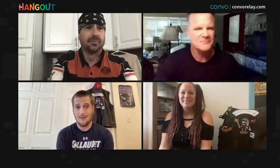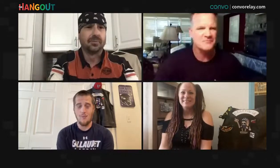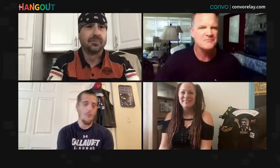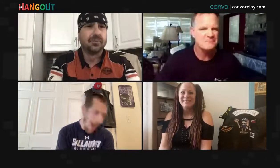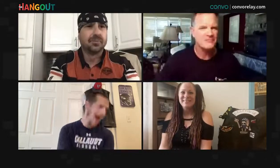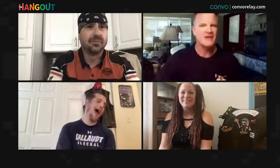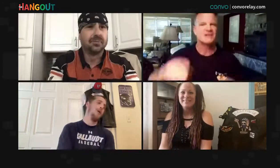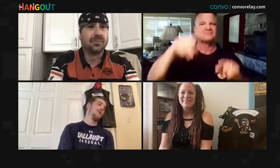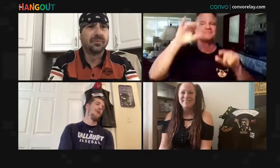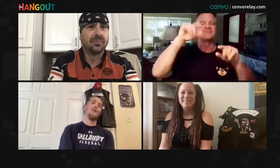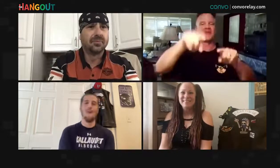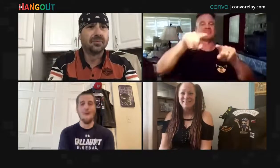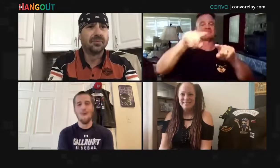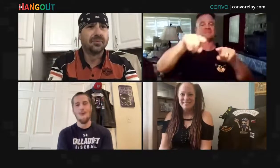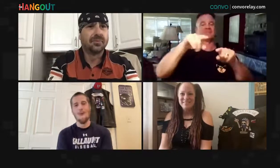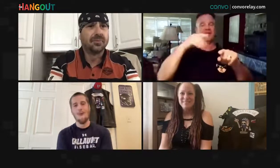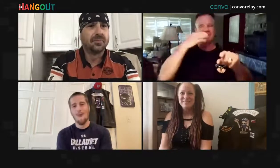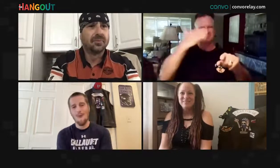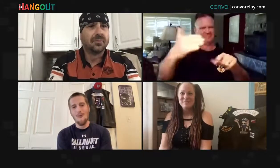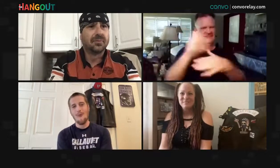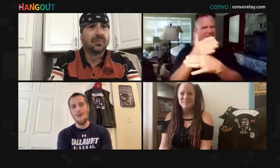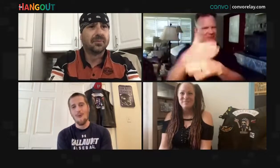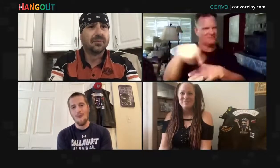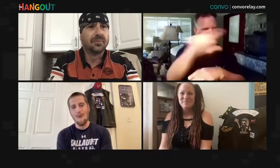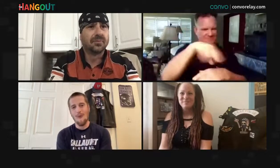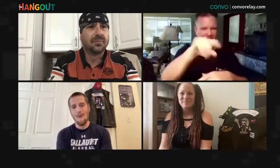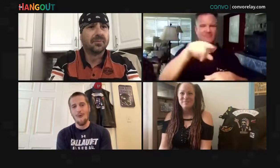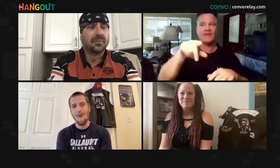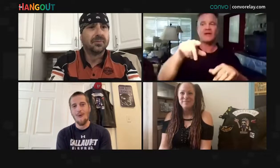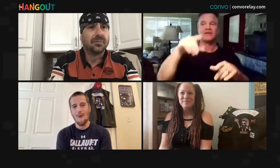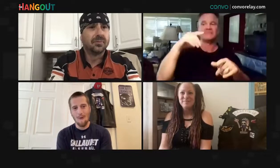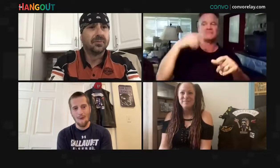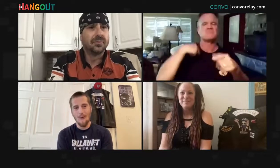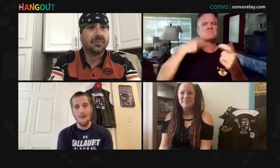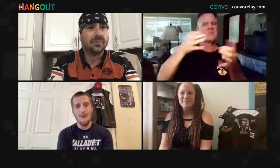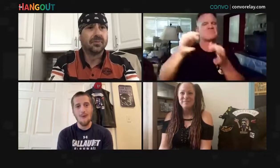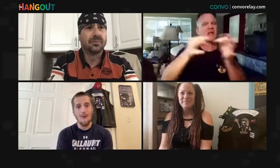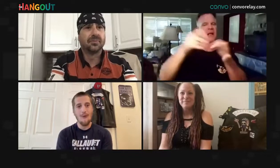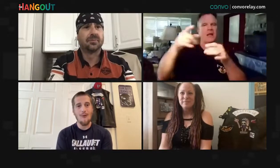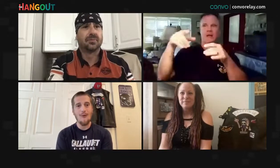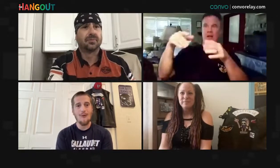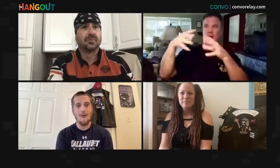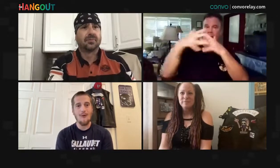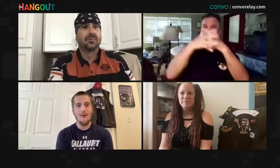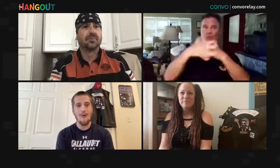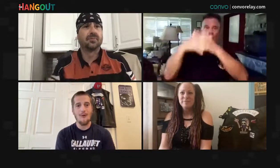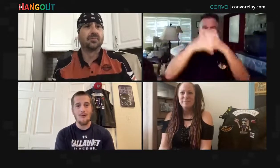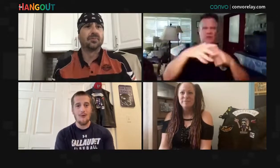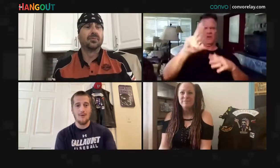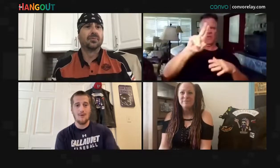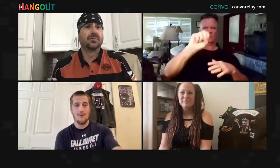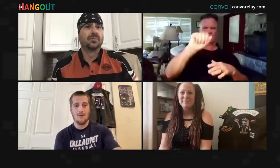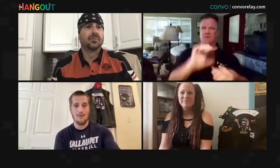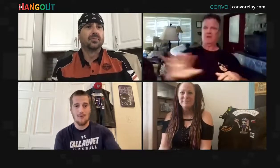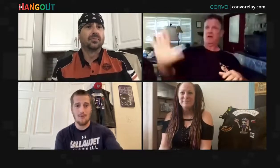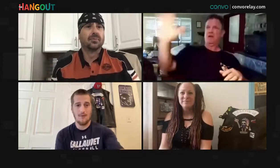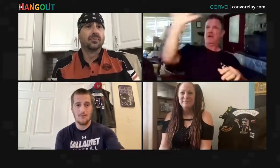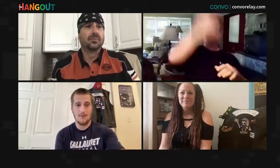we decided on this one based on the different pictures that we had shared together. Wow, this is Sean. Thanks for sharing so much. I know throughout the